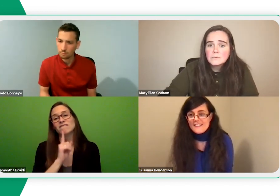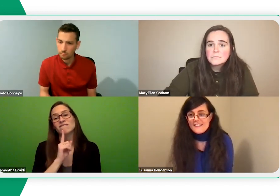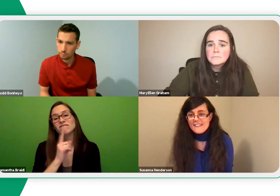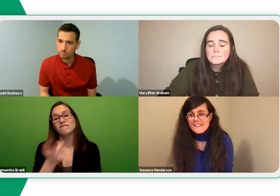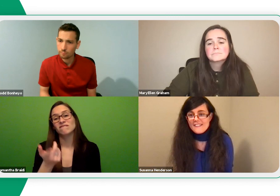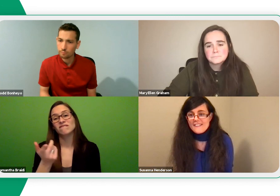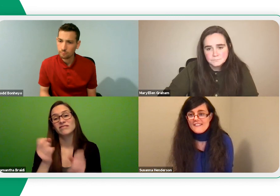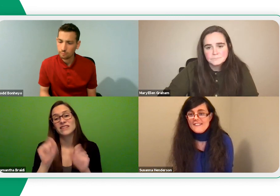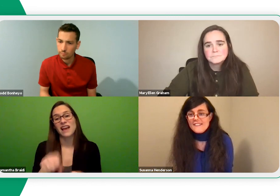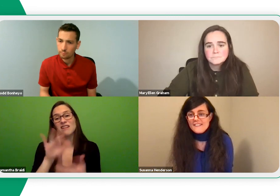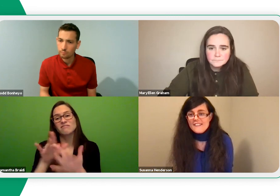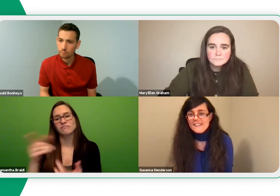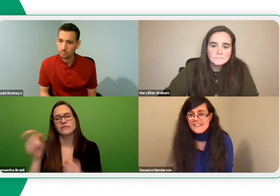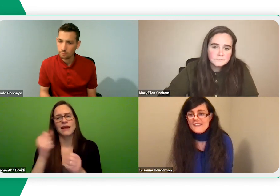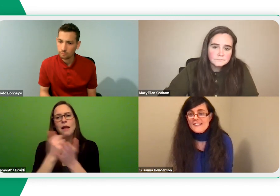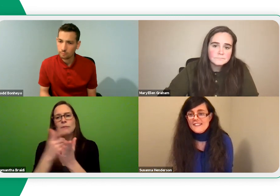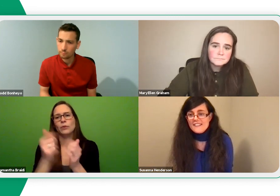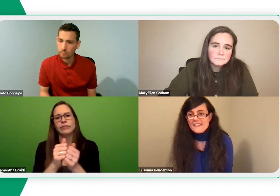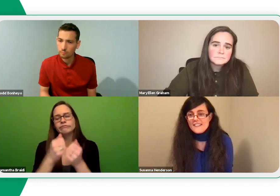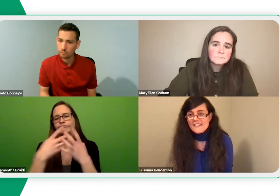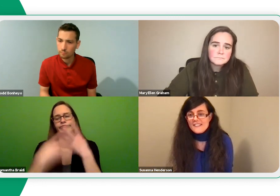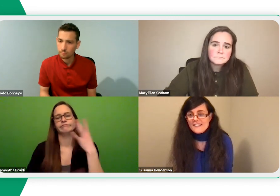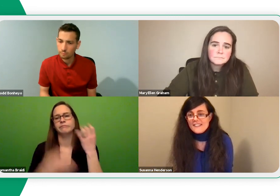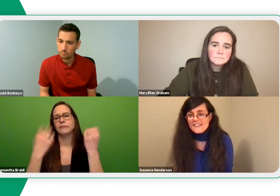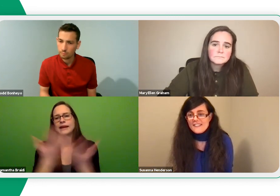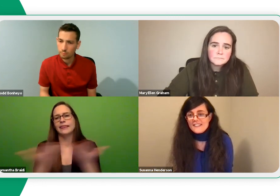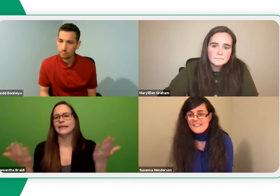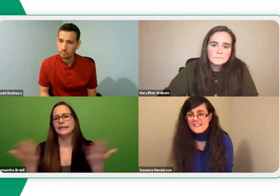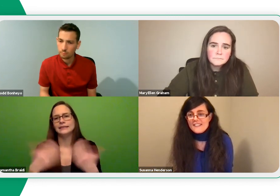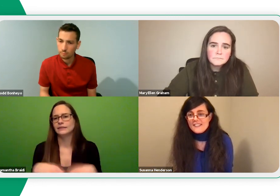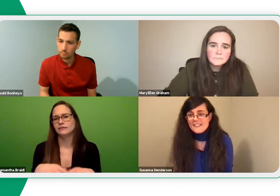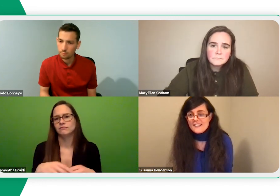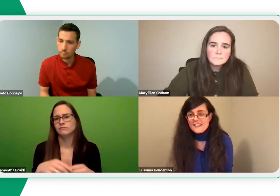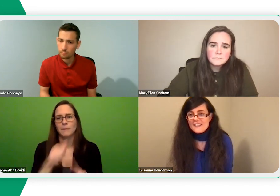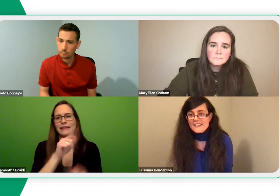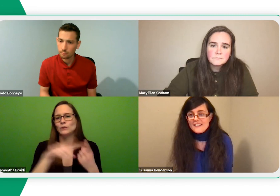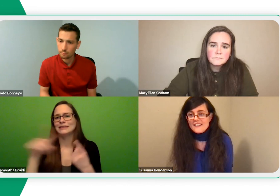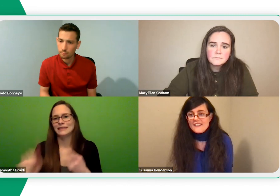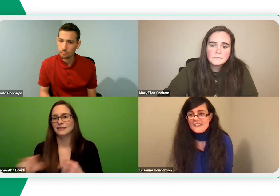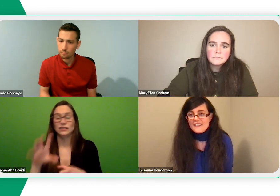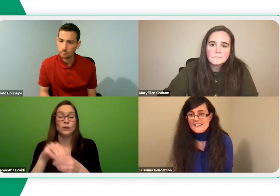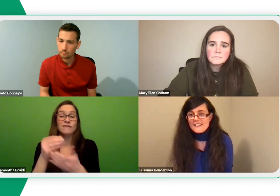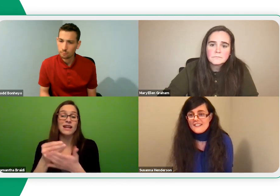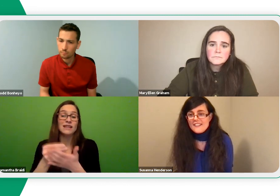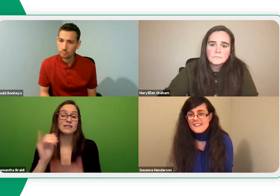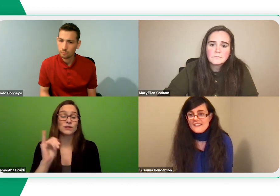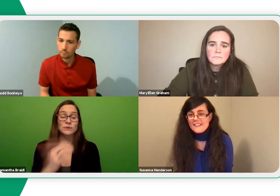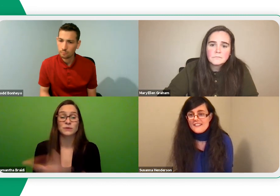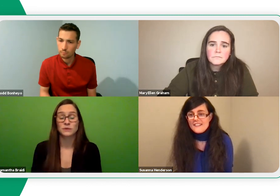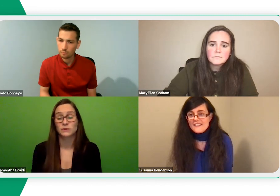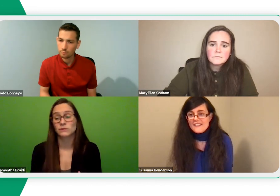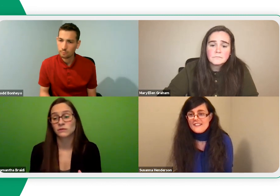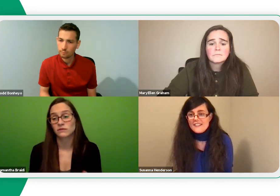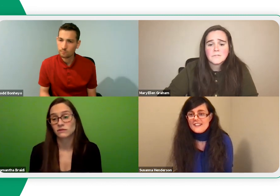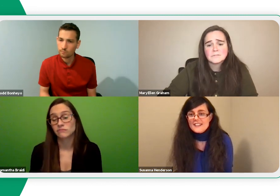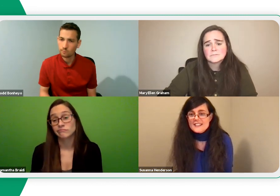And this is Samantha. There are also plenty of advocacy centers for the deaf that I'm sure would be more than happy to help with all these resources from